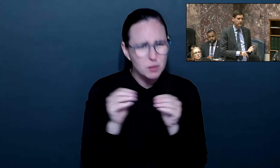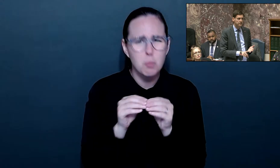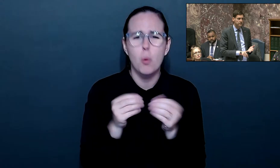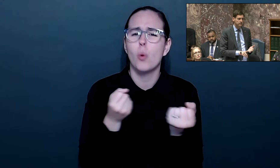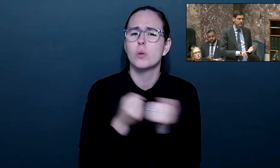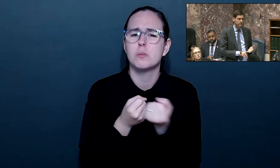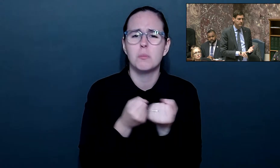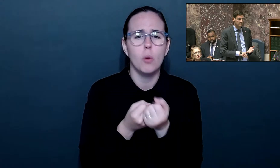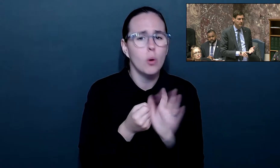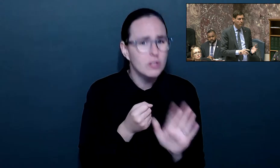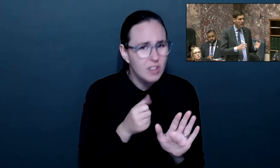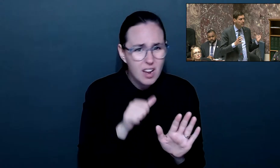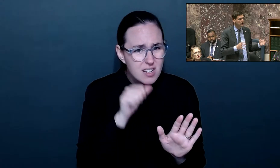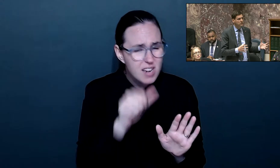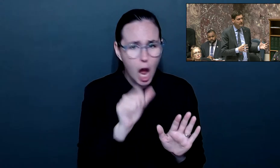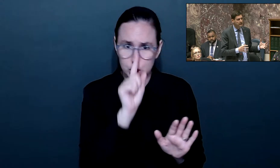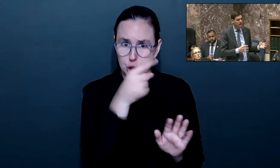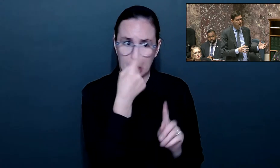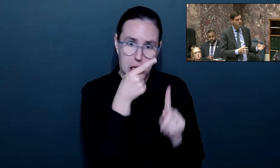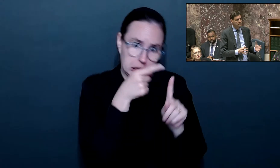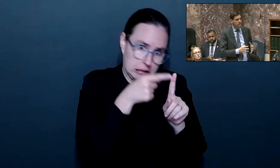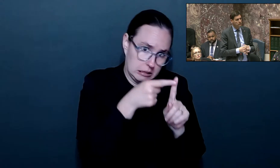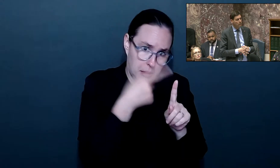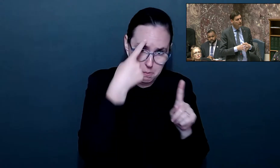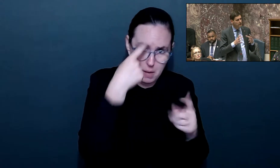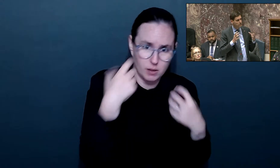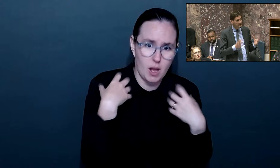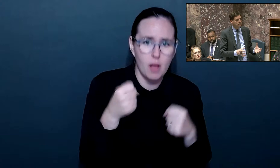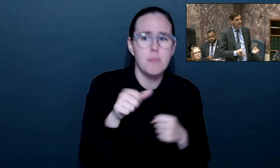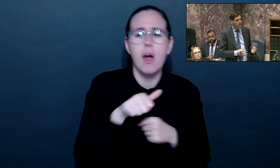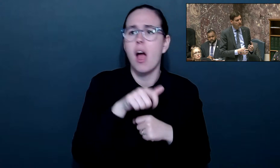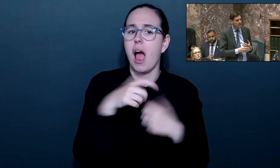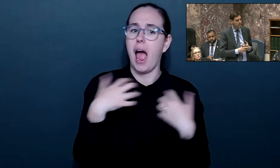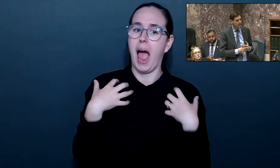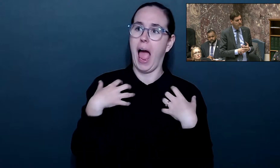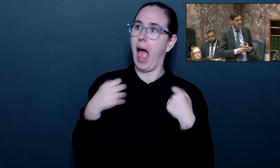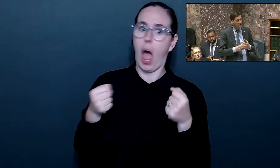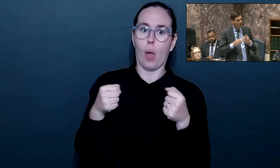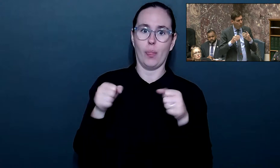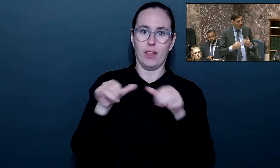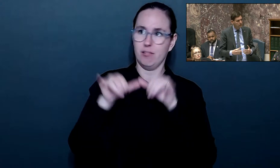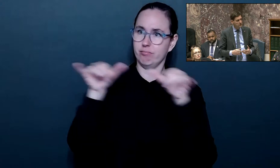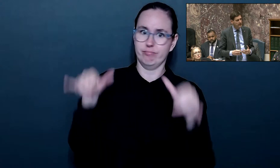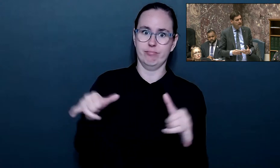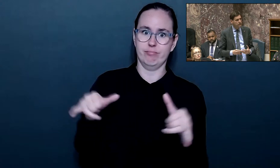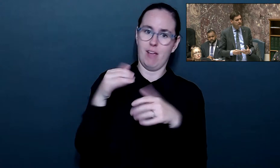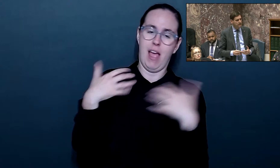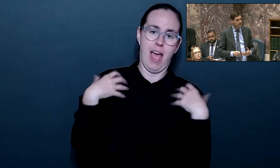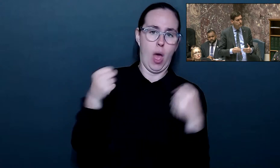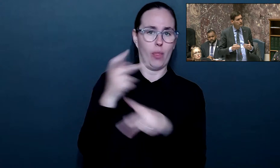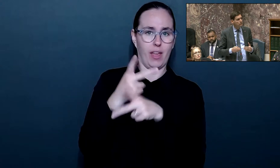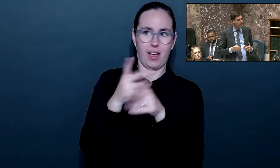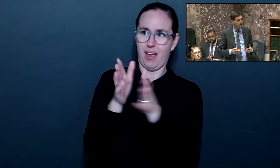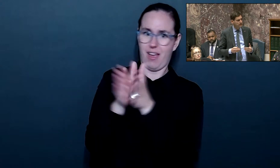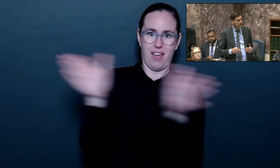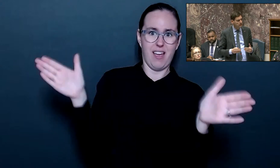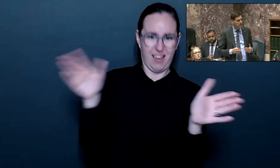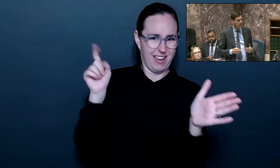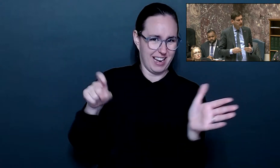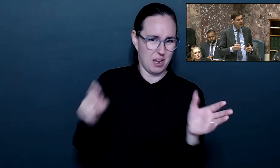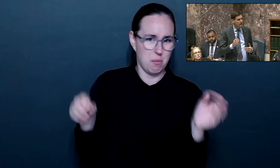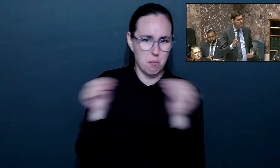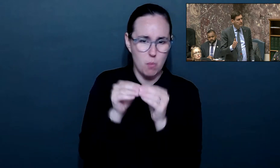of healthcare too. Why we're expanding hospitals, why we're expanding beds across the province, why we're expanding assertive care teams, we know what to do